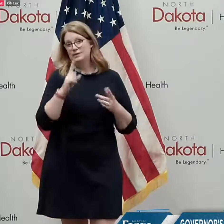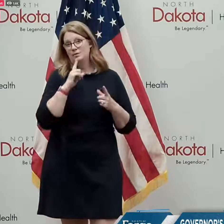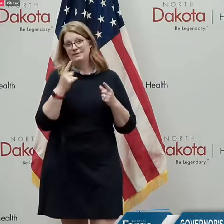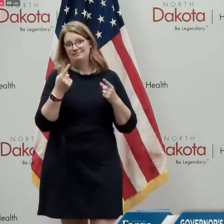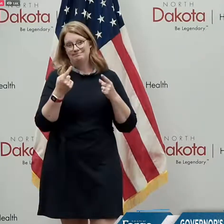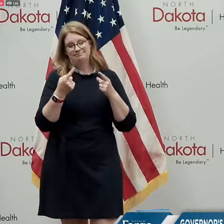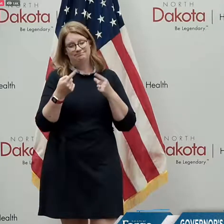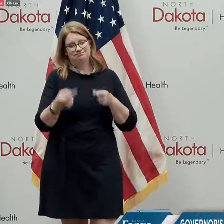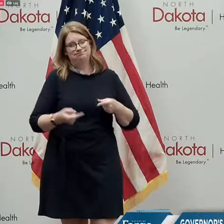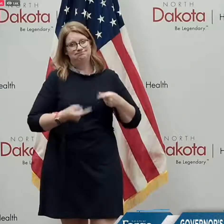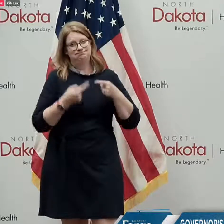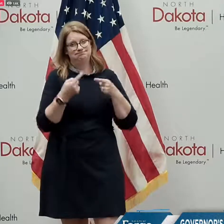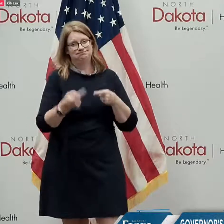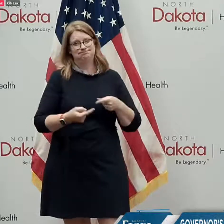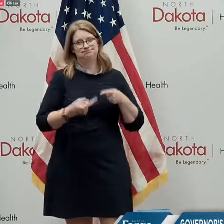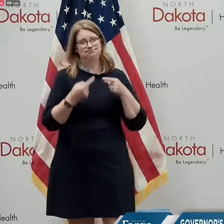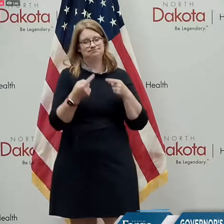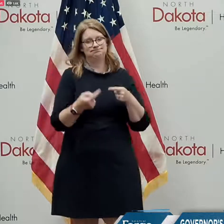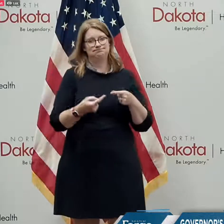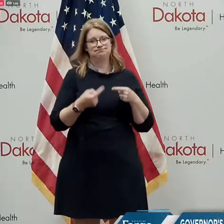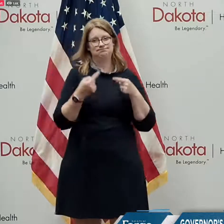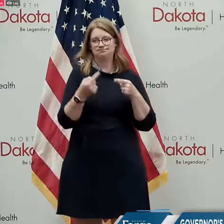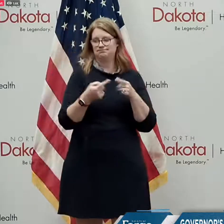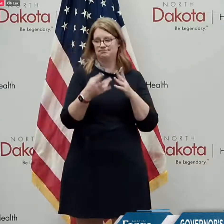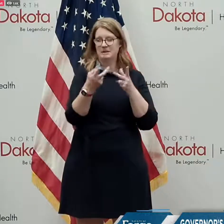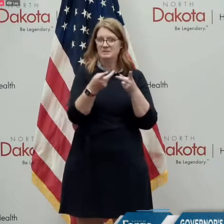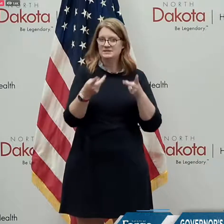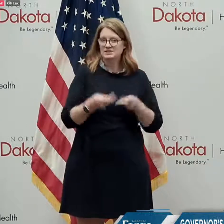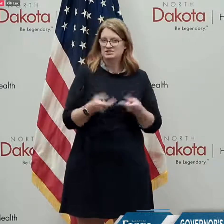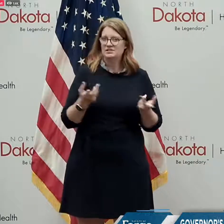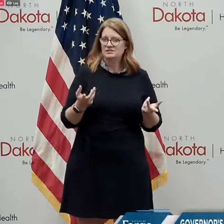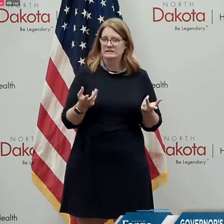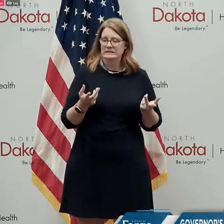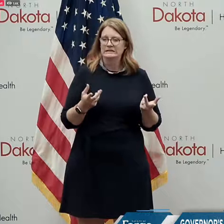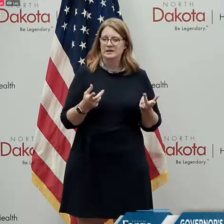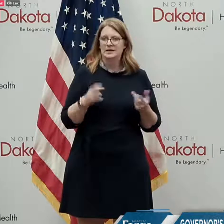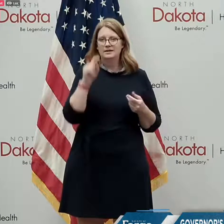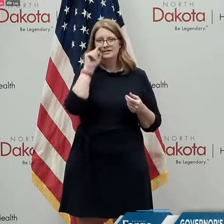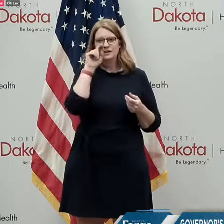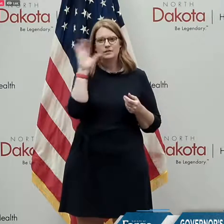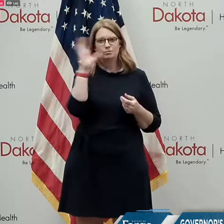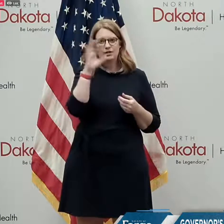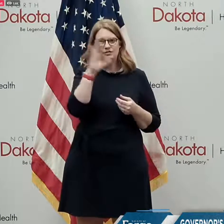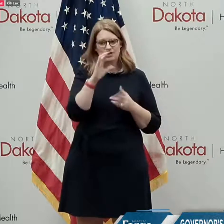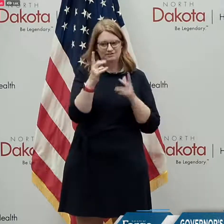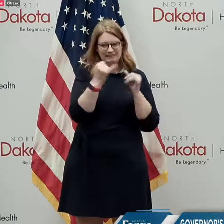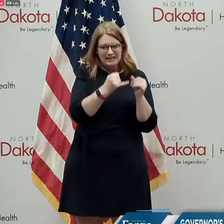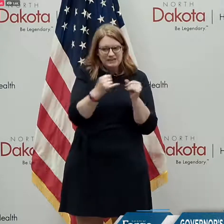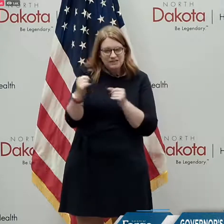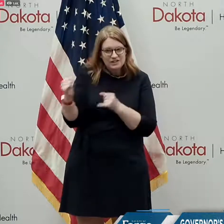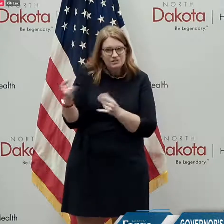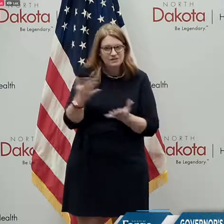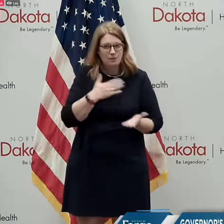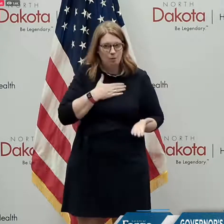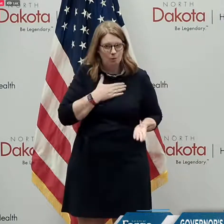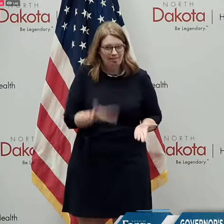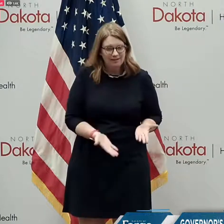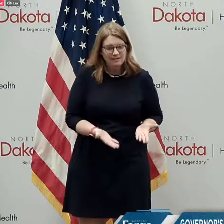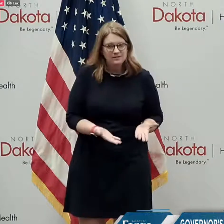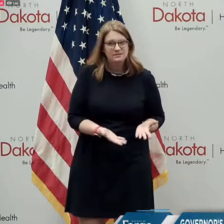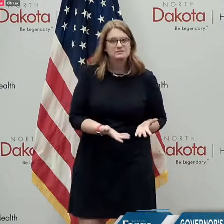position in state government right now as the public health officer, and again, finding individuals that are willing